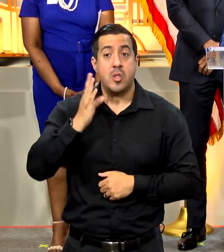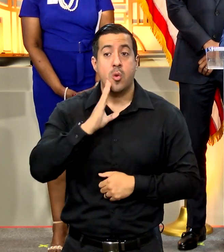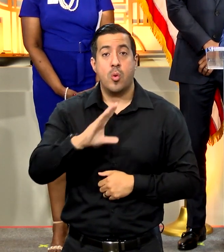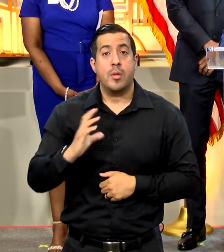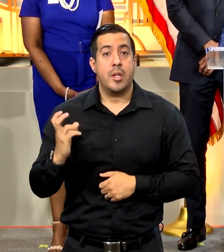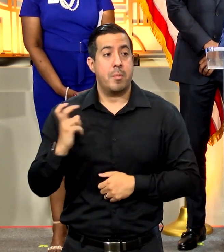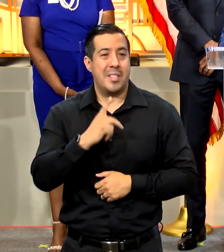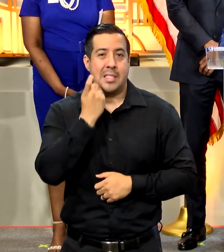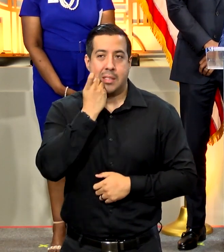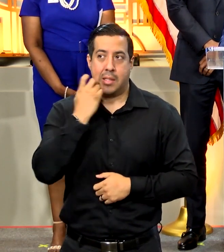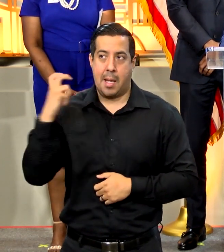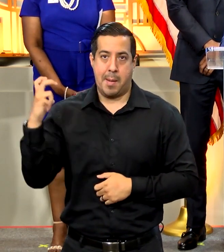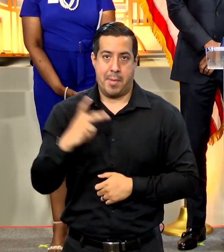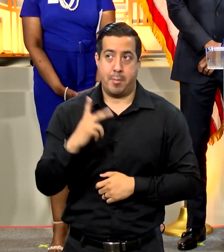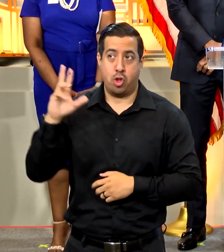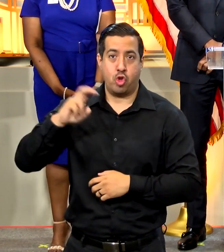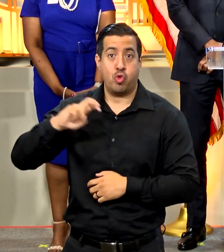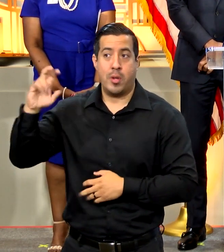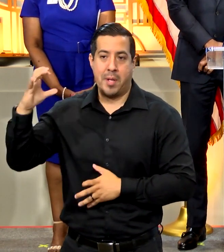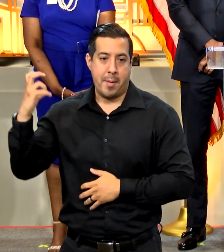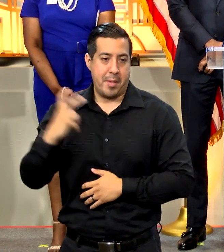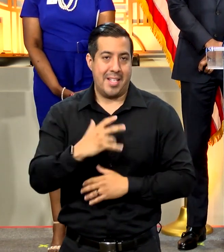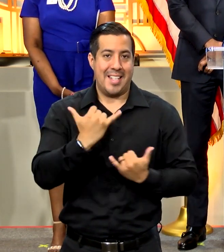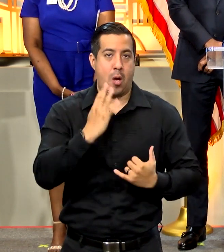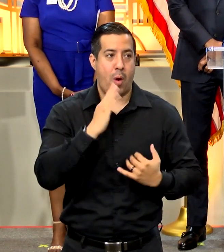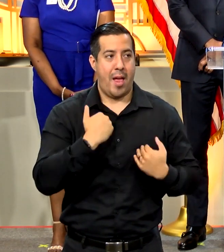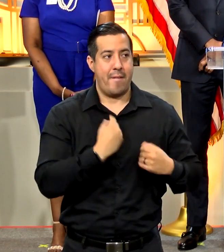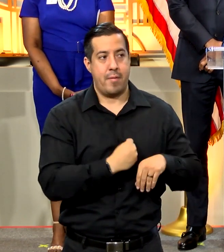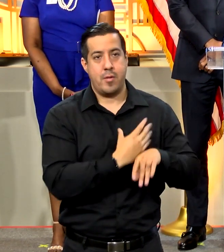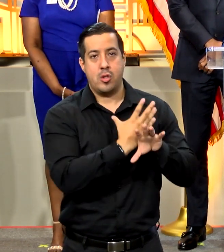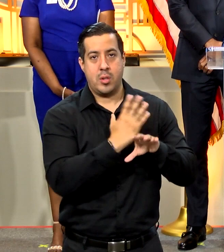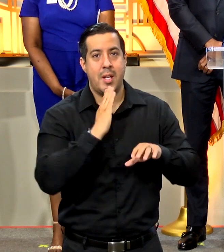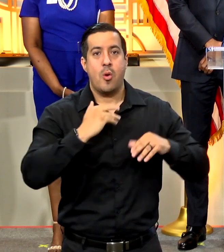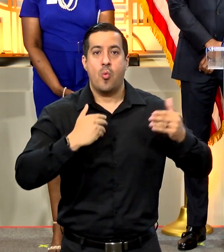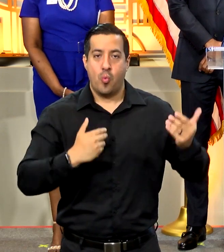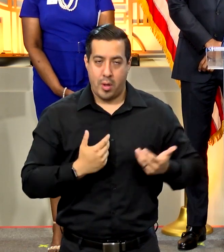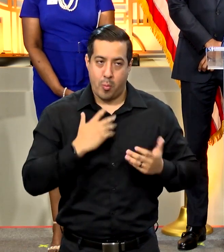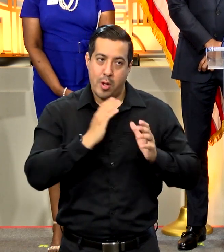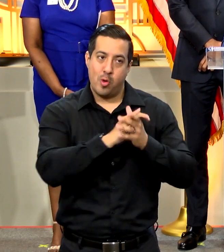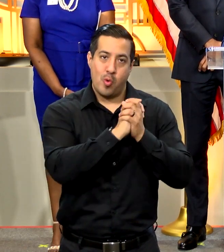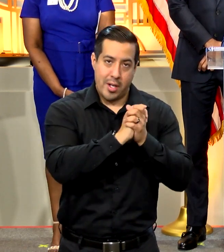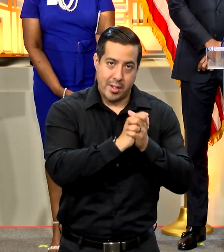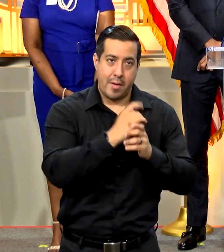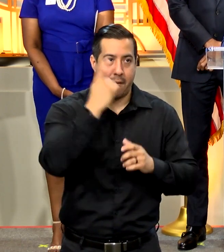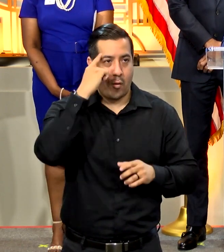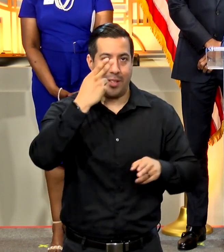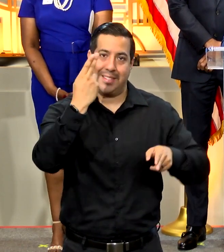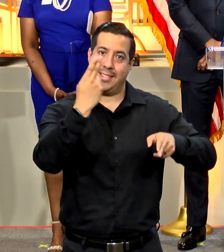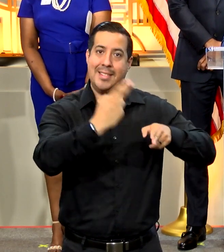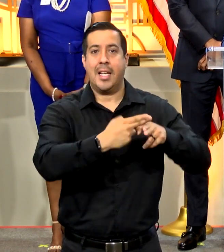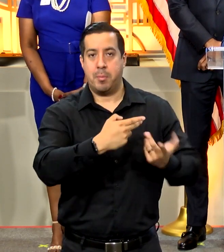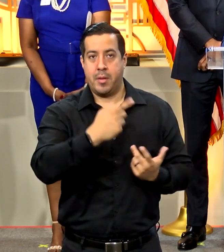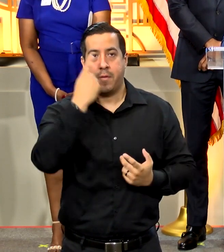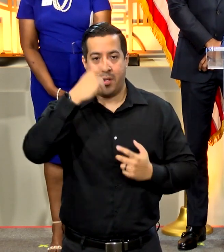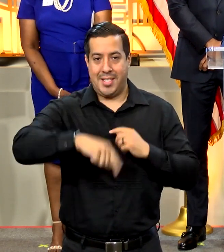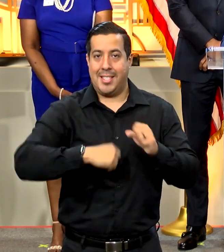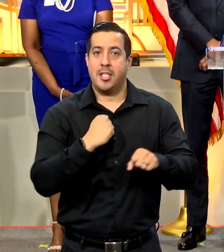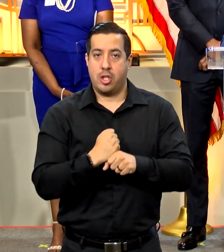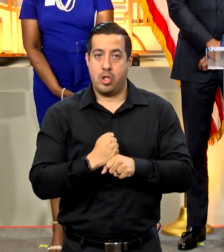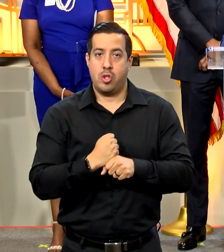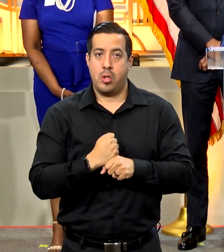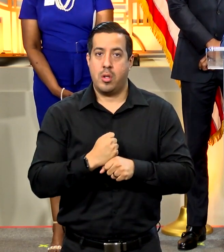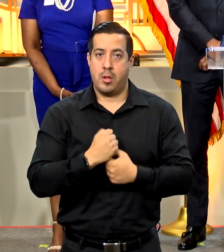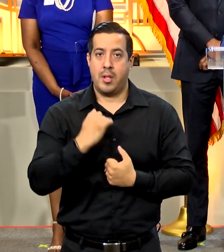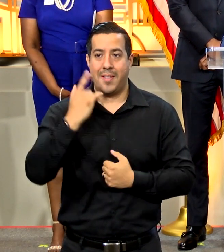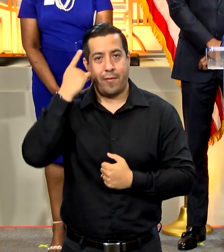from a recent trip and joins us virtually. Let me welcome and congratulate you on being named this year's MLK